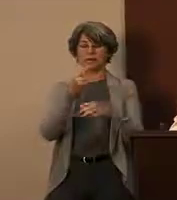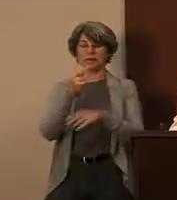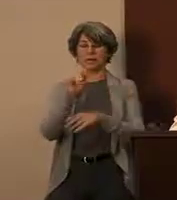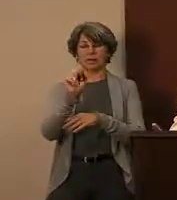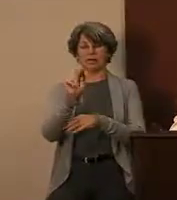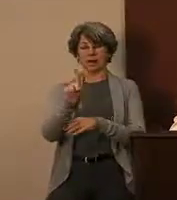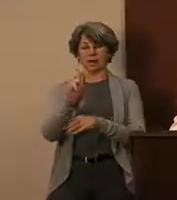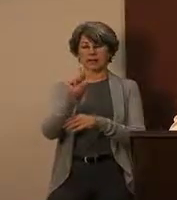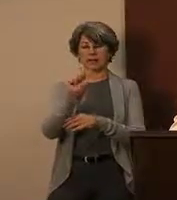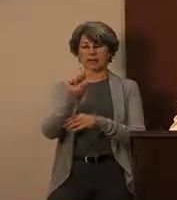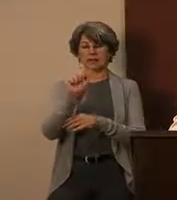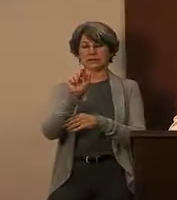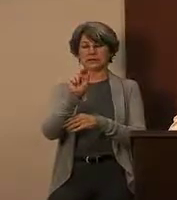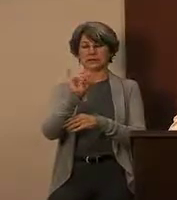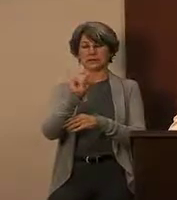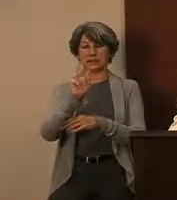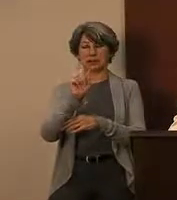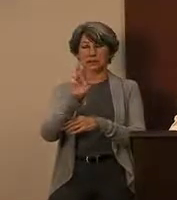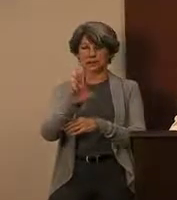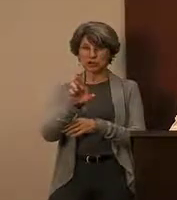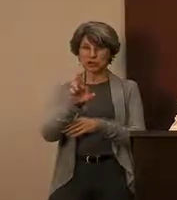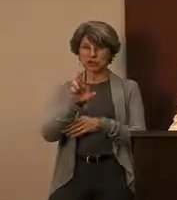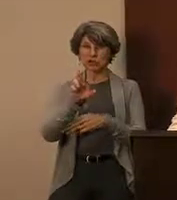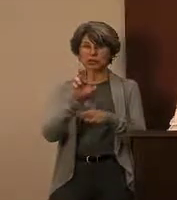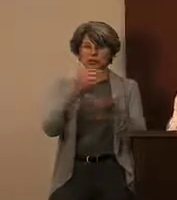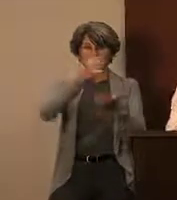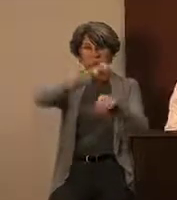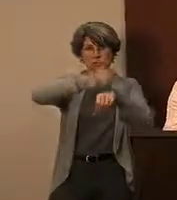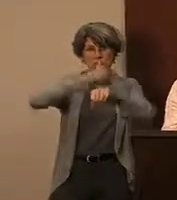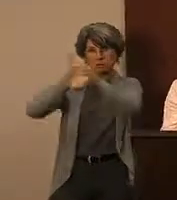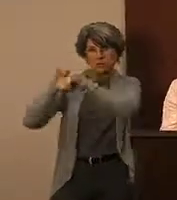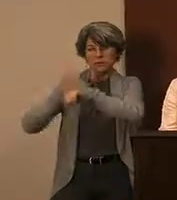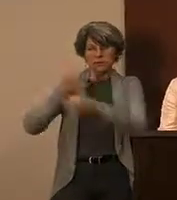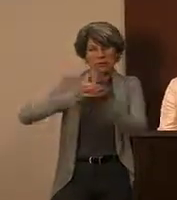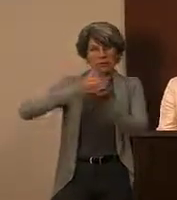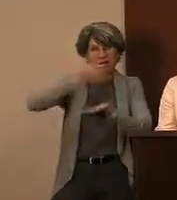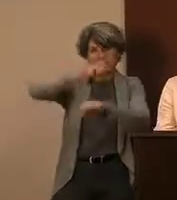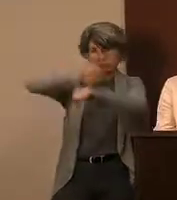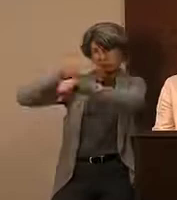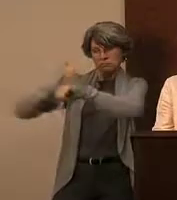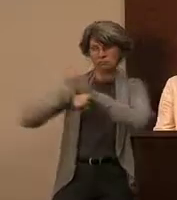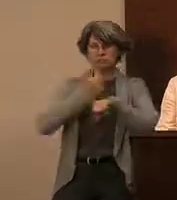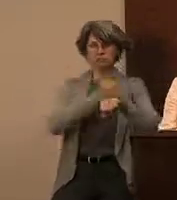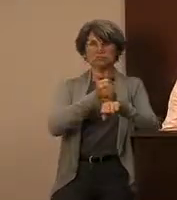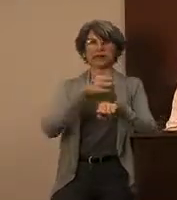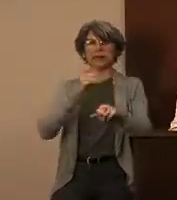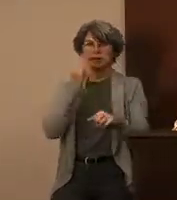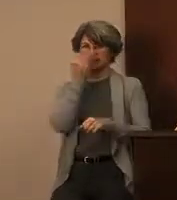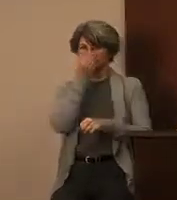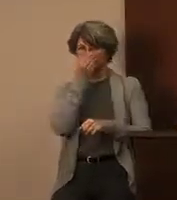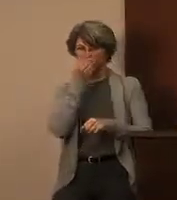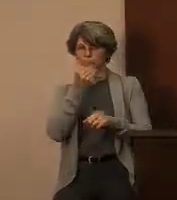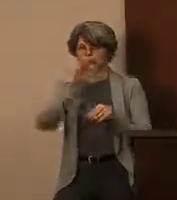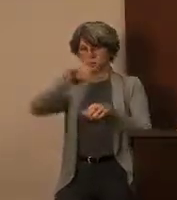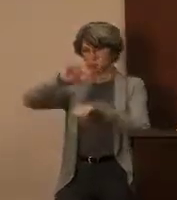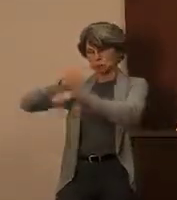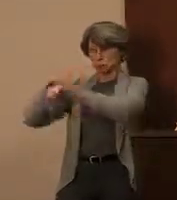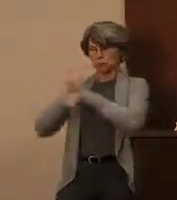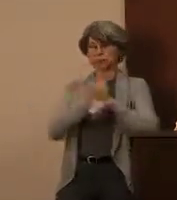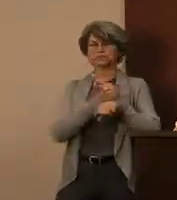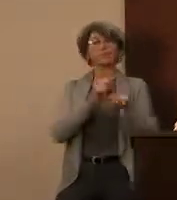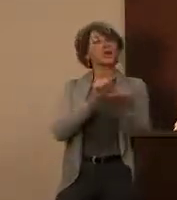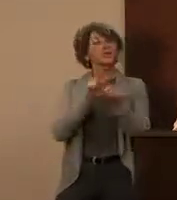and receptacles for the tissue in all the areas where the consumers are going to be gathering. And then you can offer a